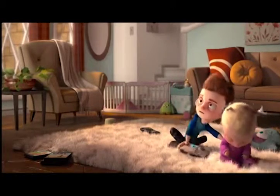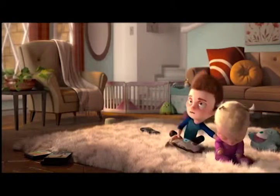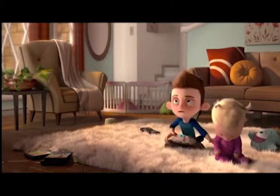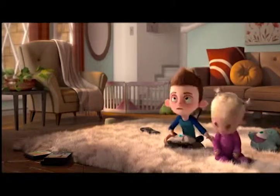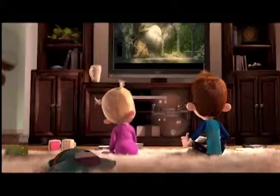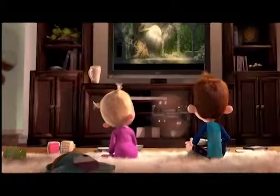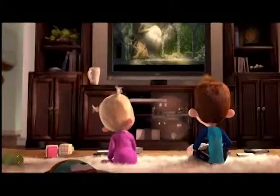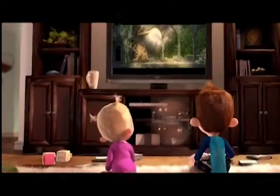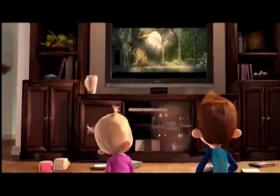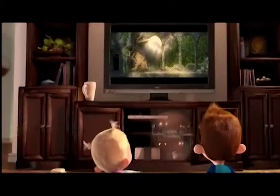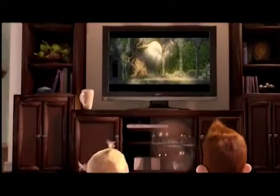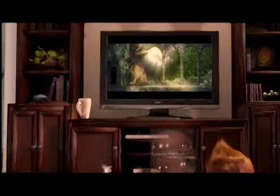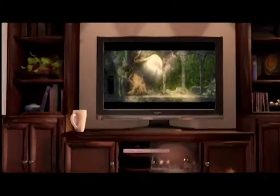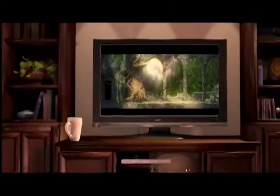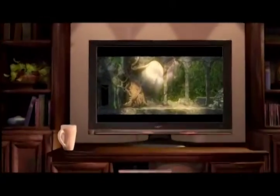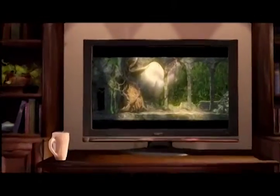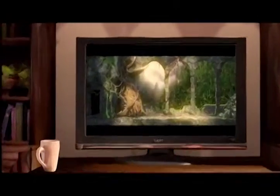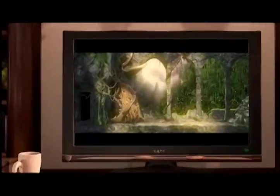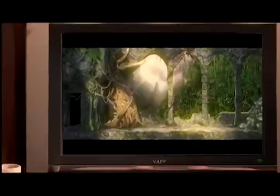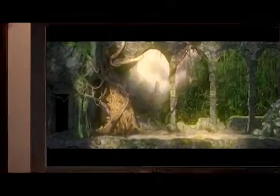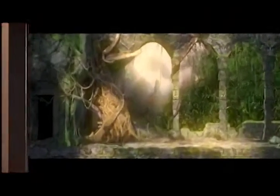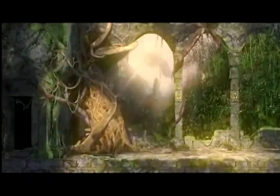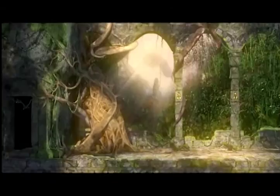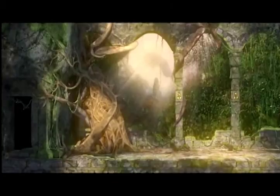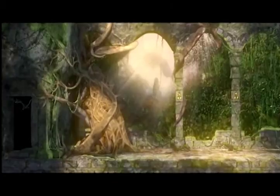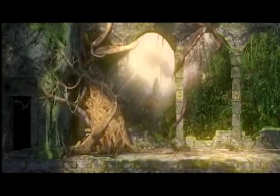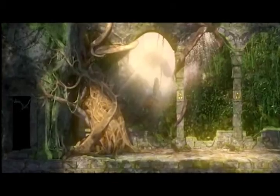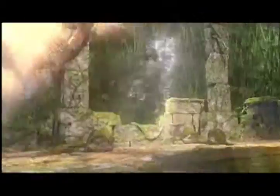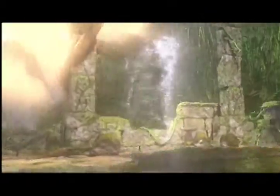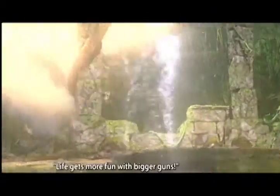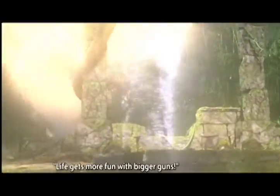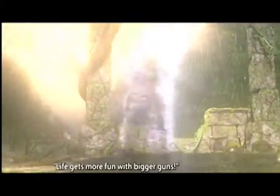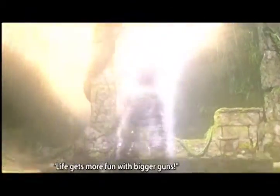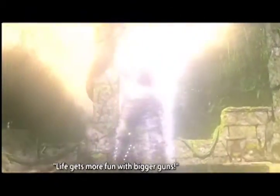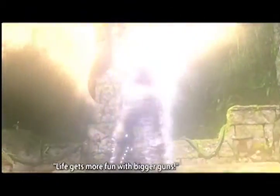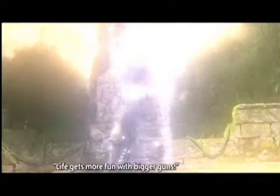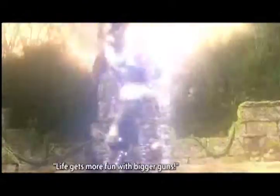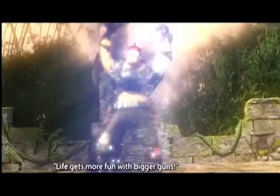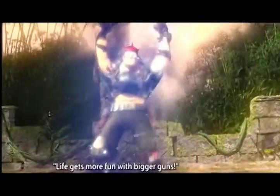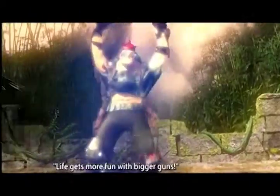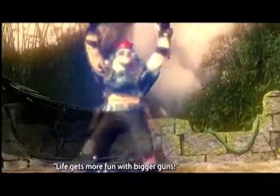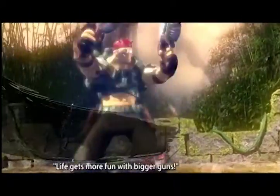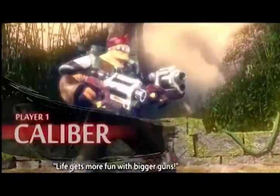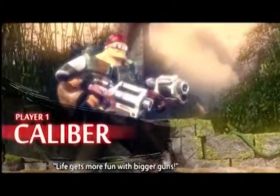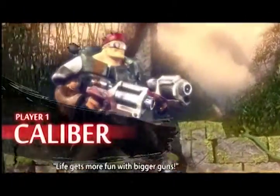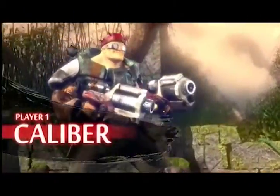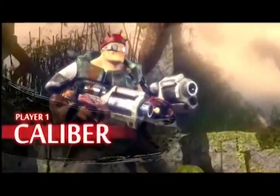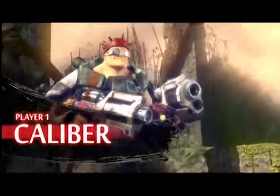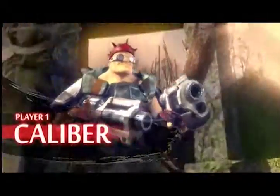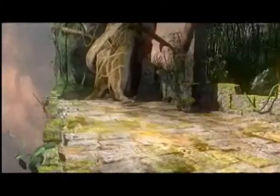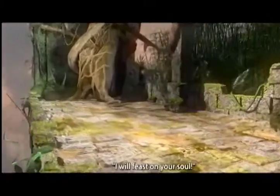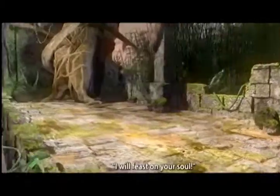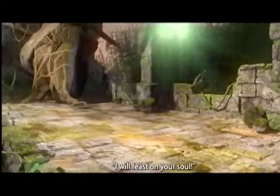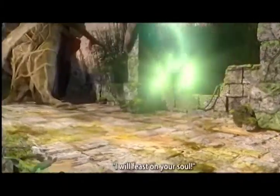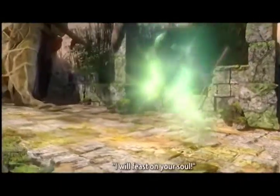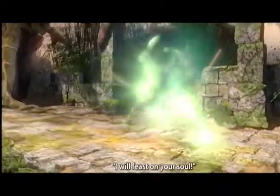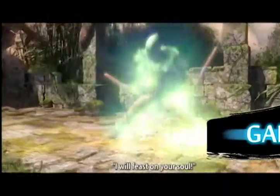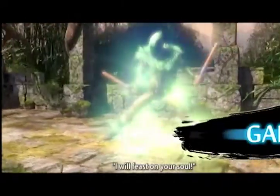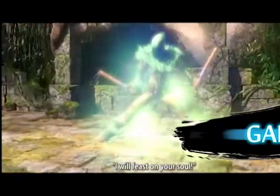game. Tommy is competing against an adult male. Life gets more fun with a bigger gun. I will feast on